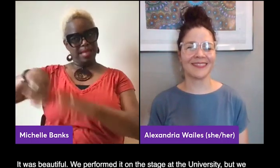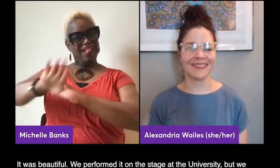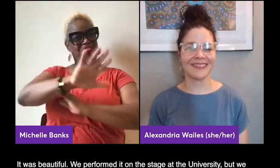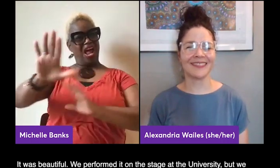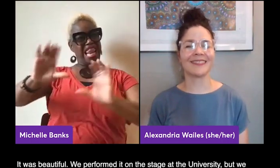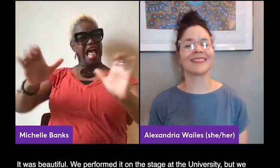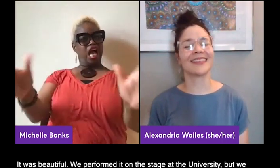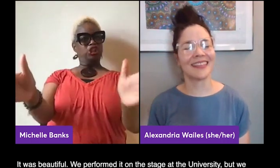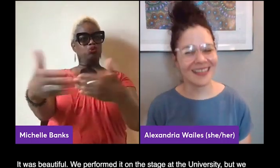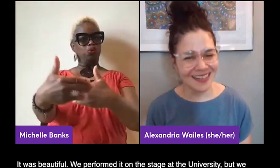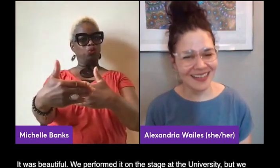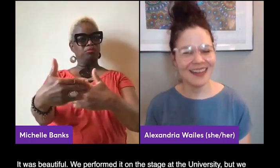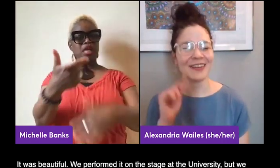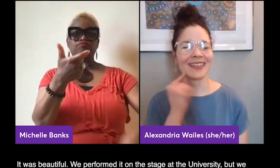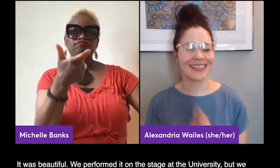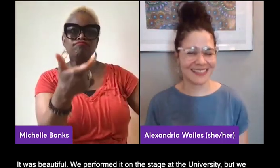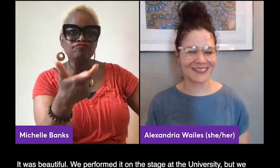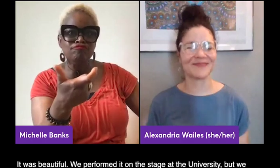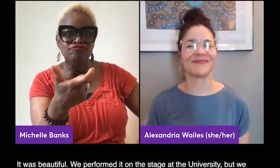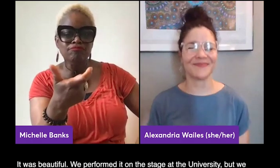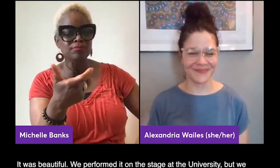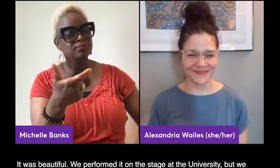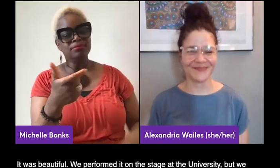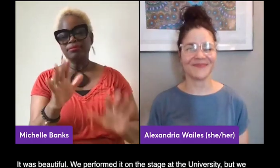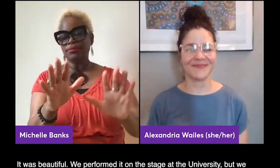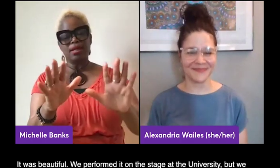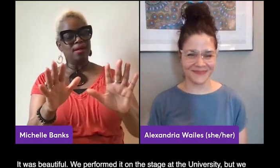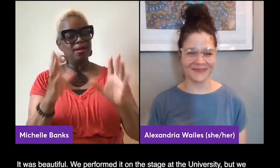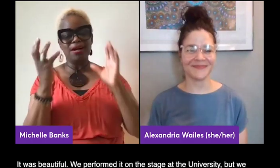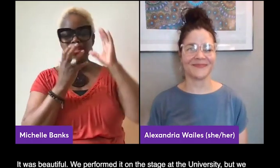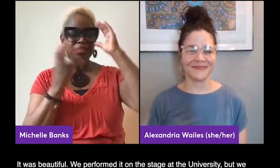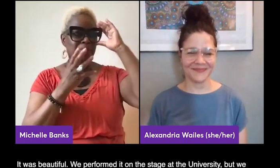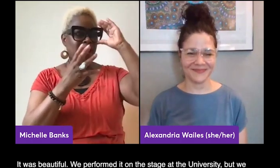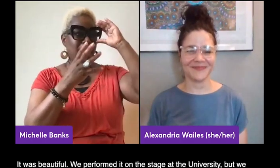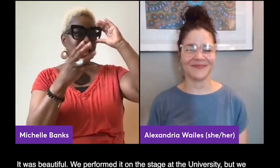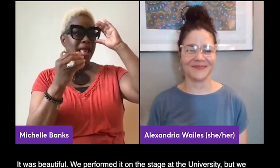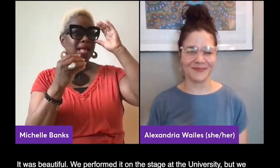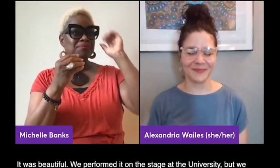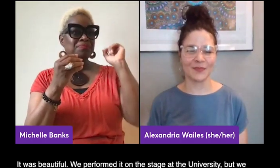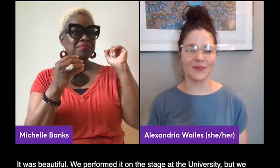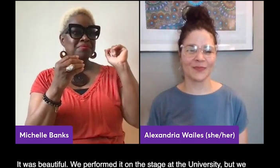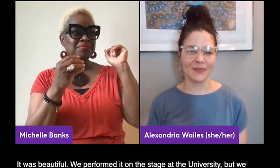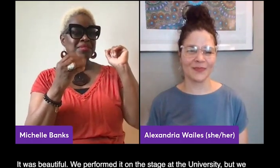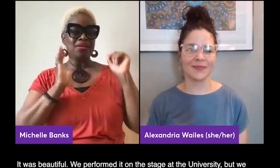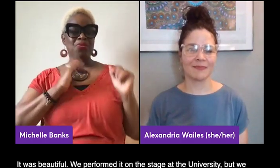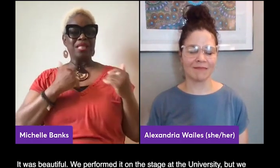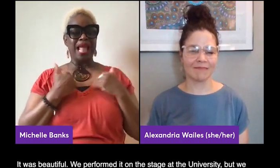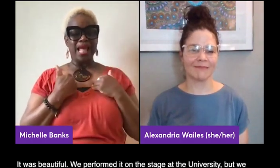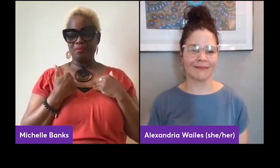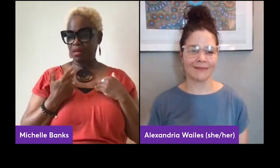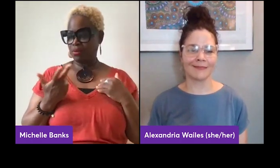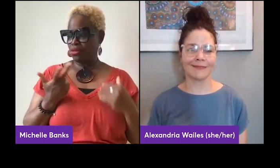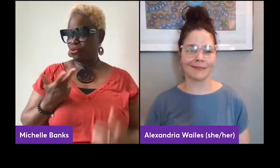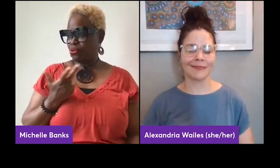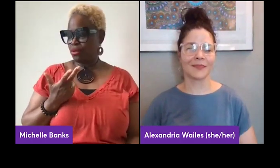so the students could watch the show in their classrooms. It was awesome.